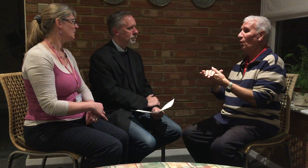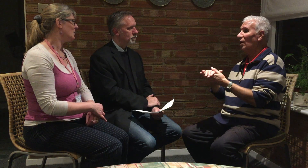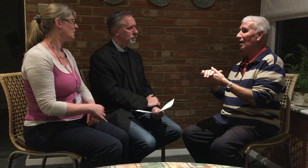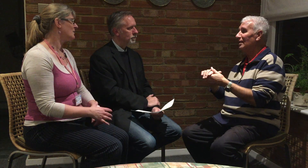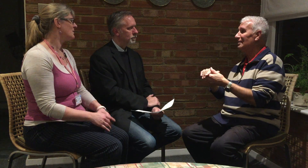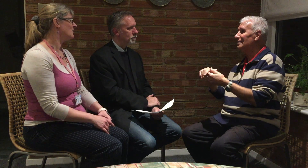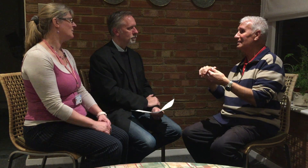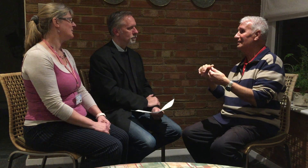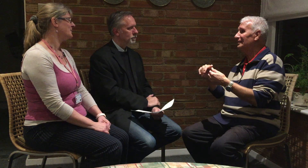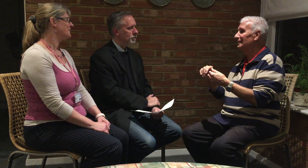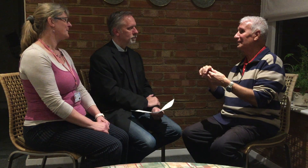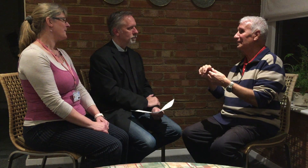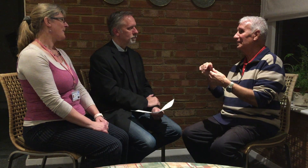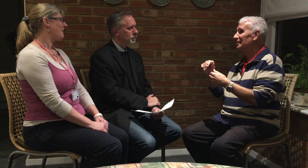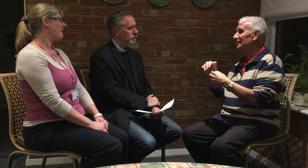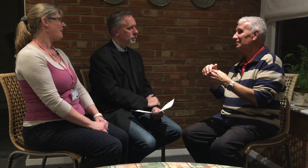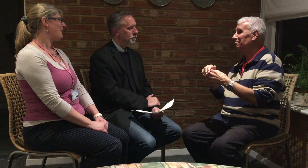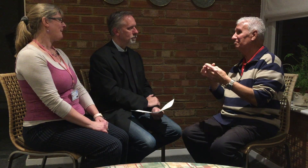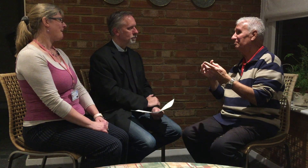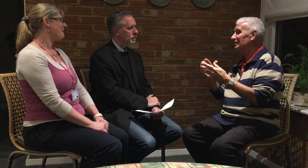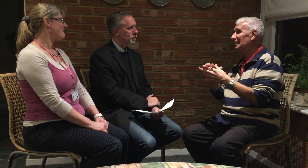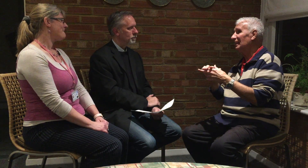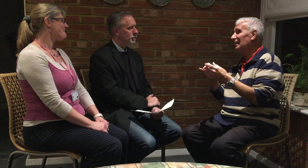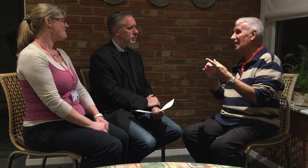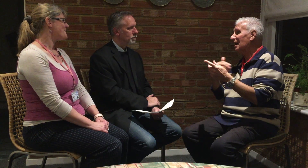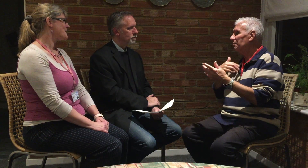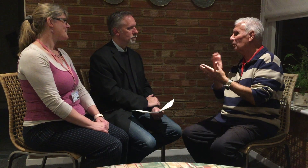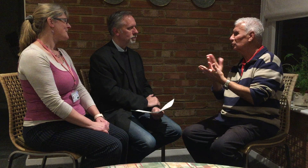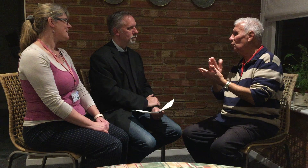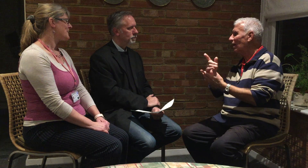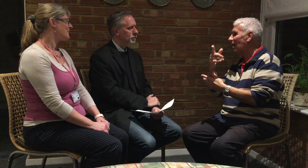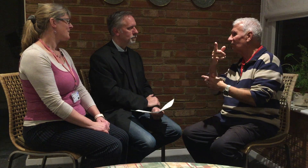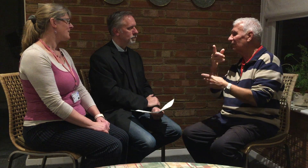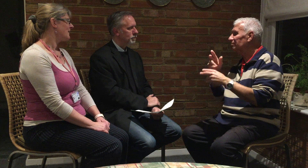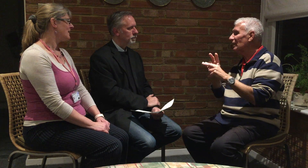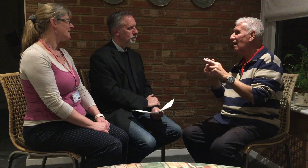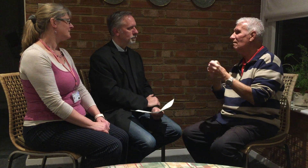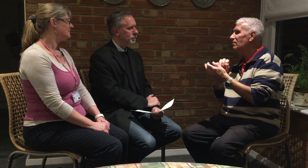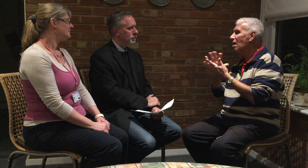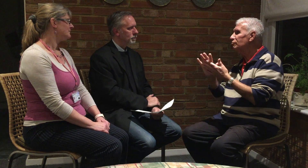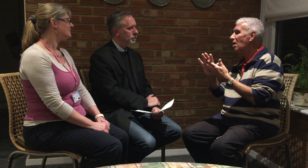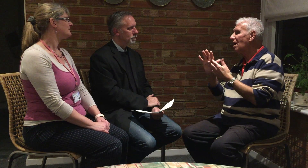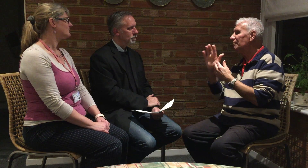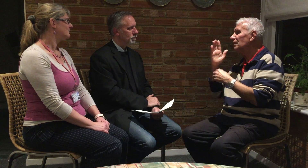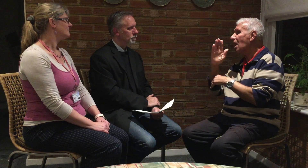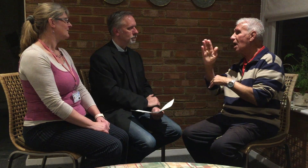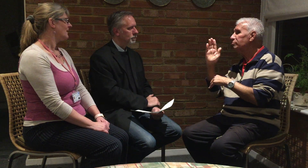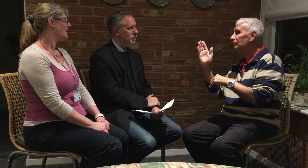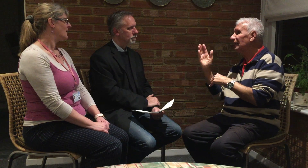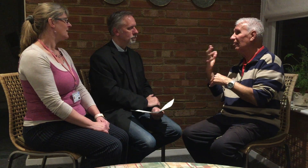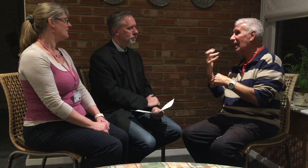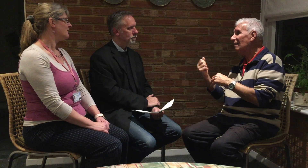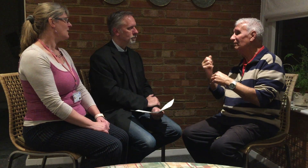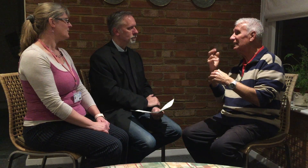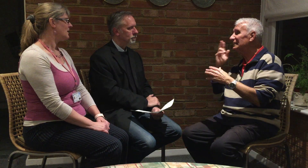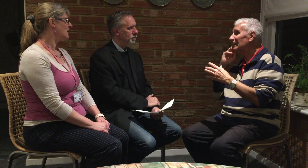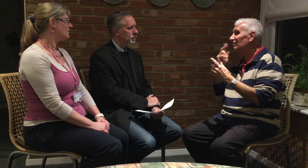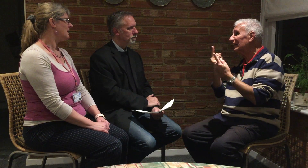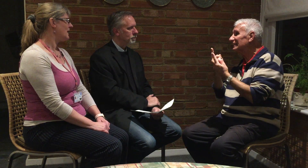books or I know in Farnborough Library they